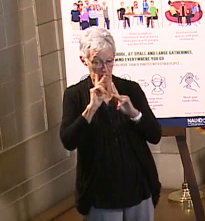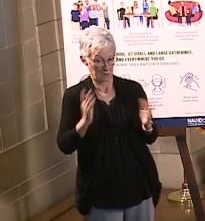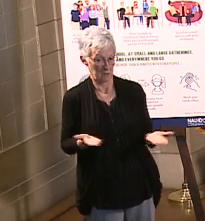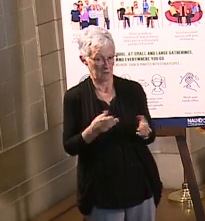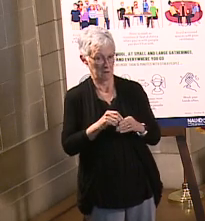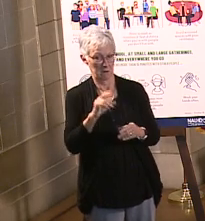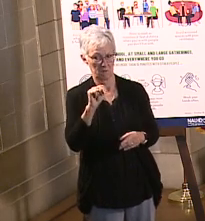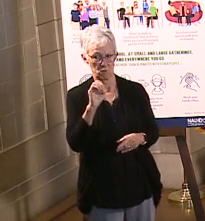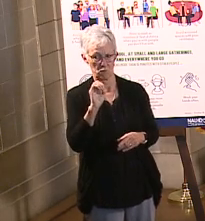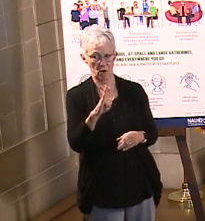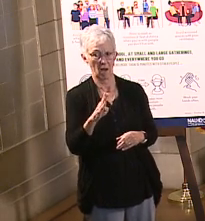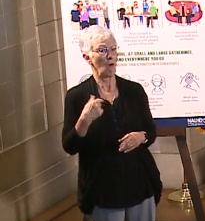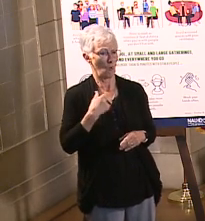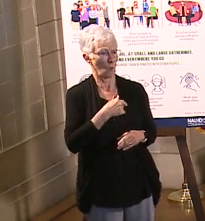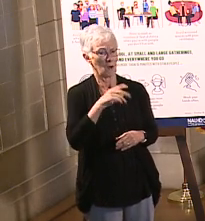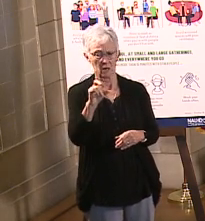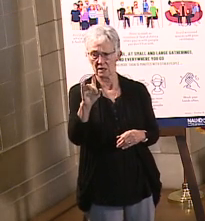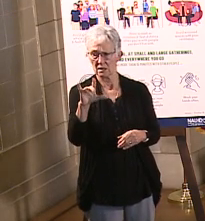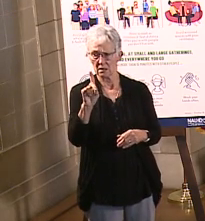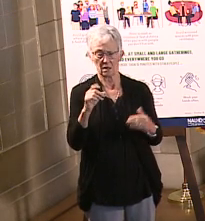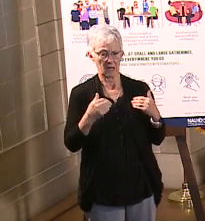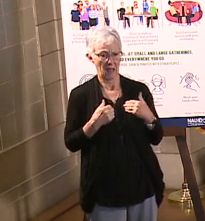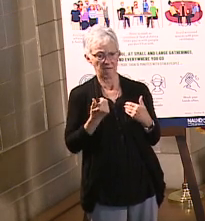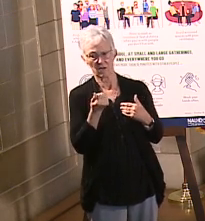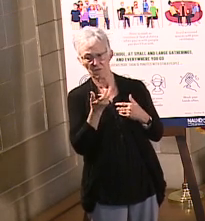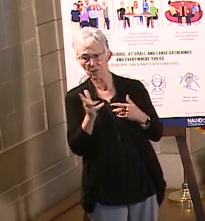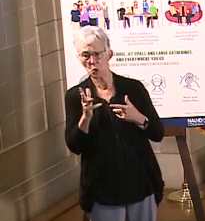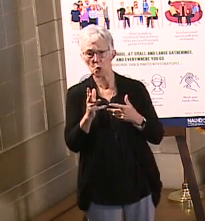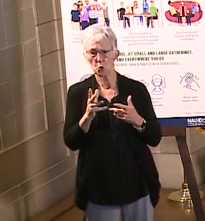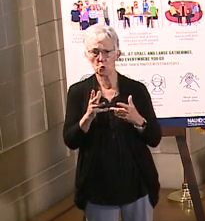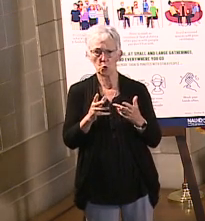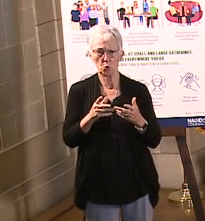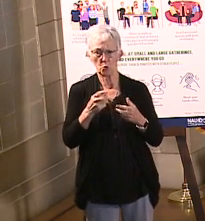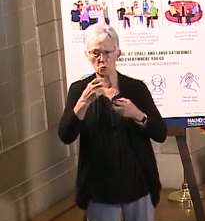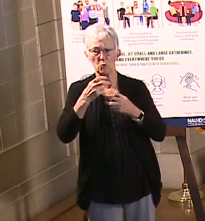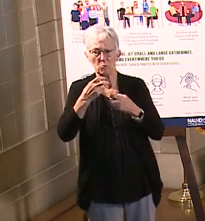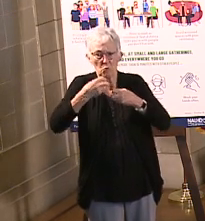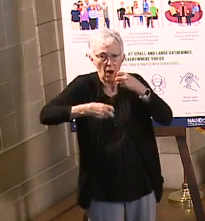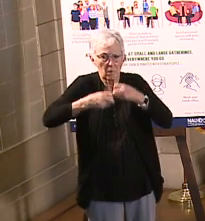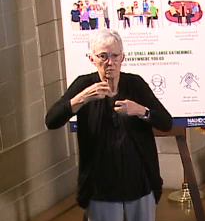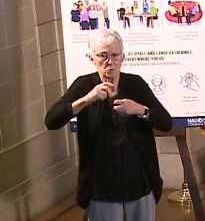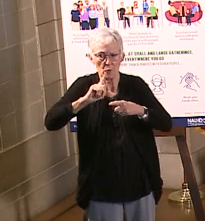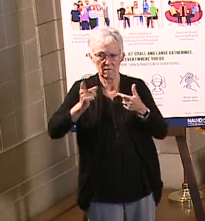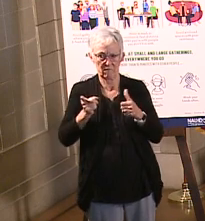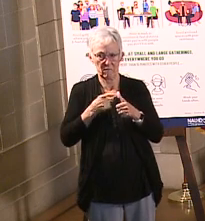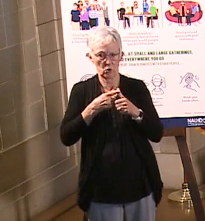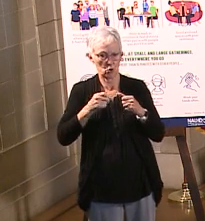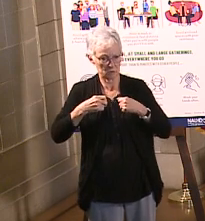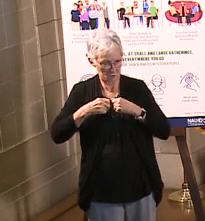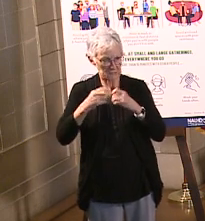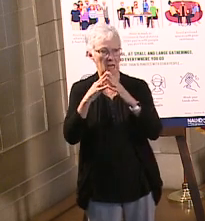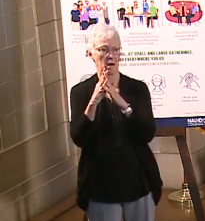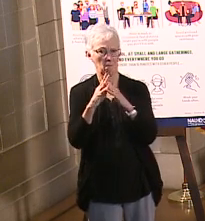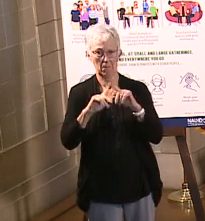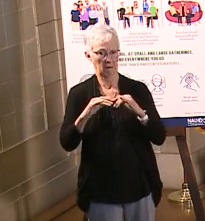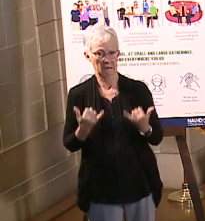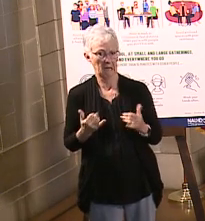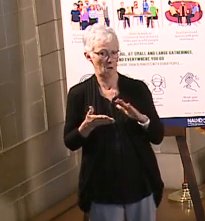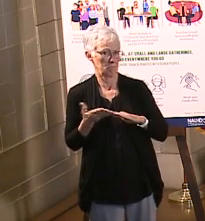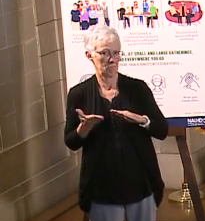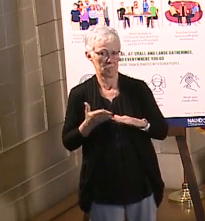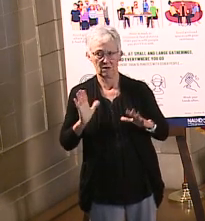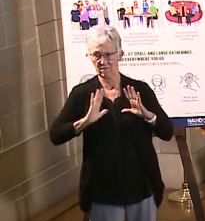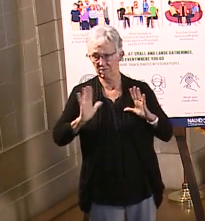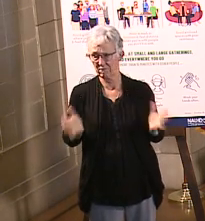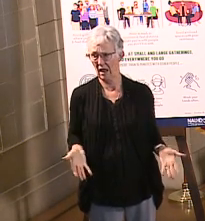that you would have in any startup operation, Test Nebraska is doing a wonderful job of providing that additional testing. So with that, I will go ahead and, Taylor, do